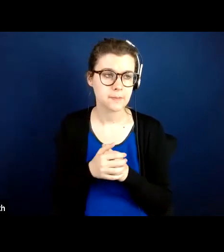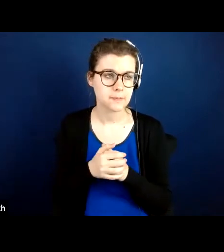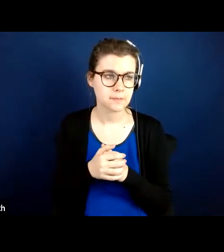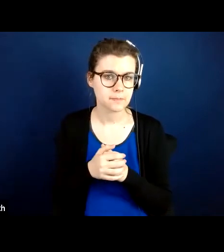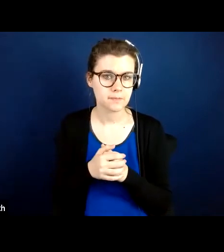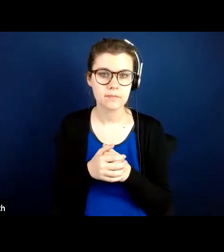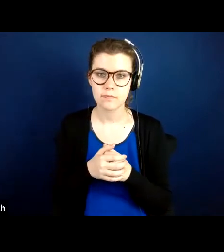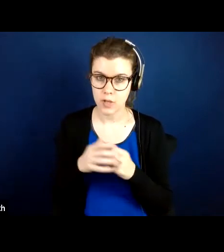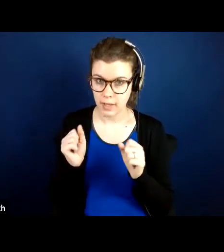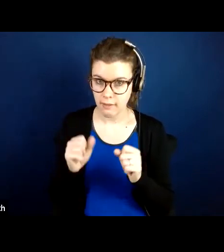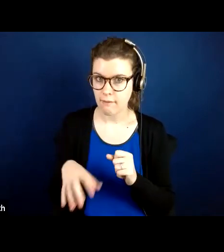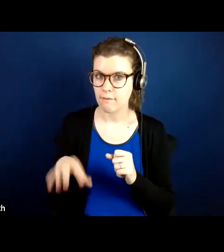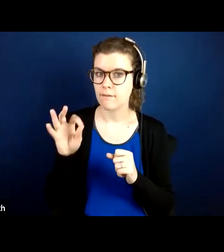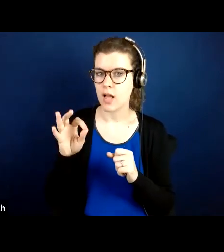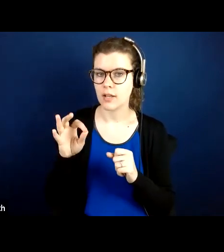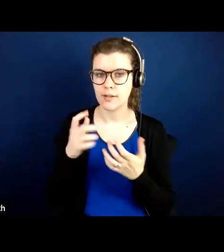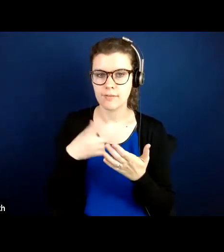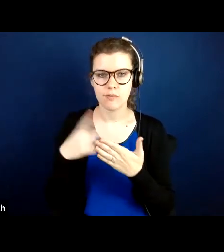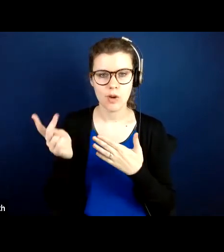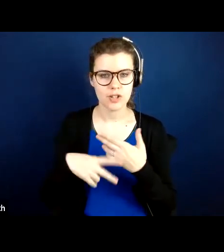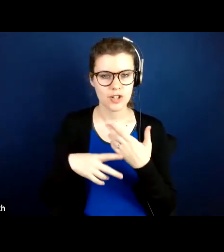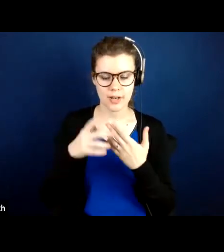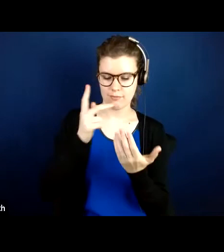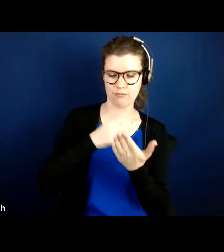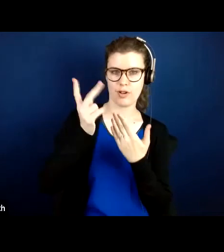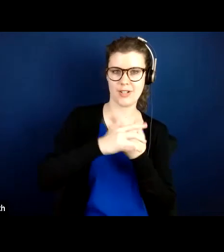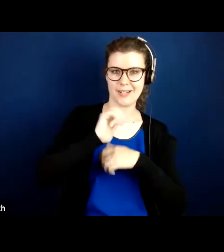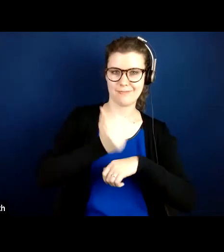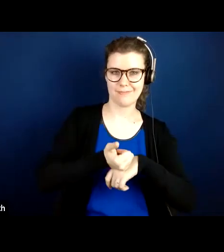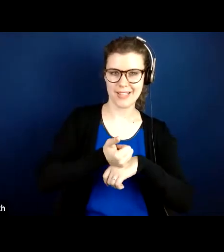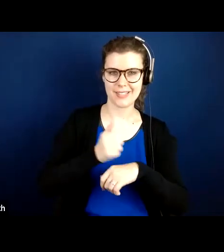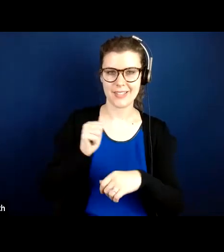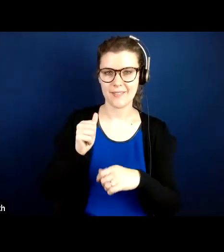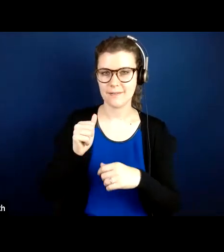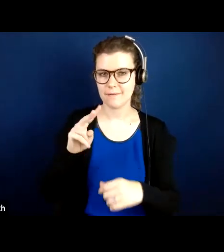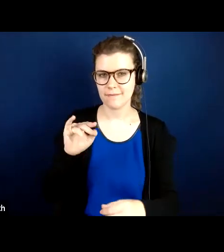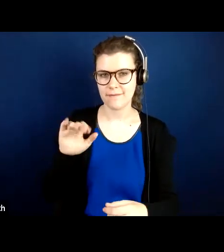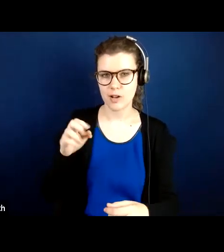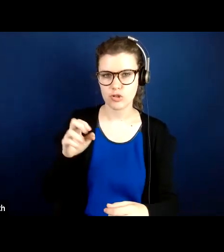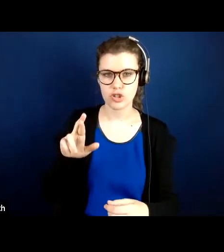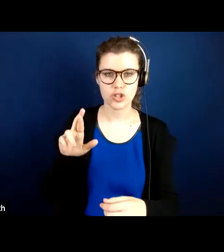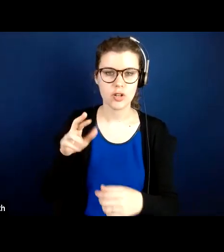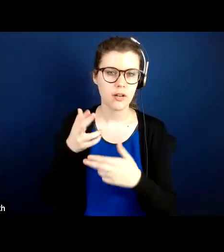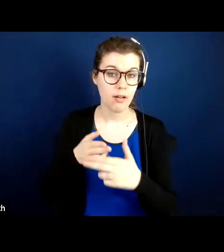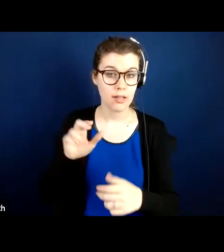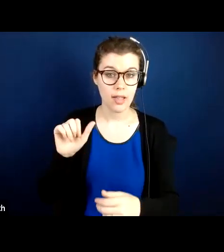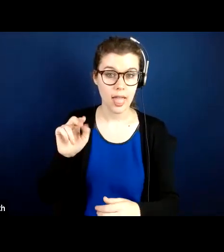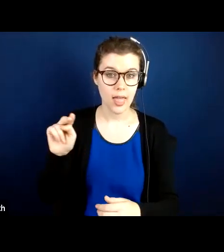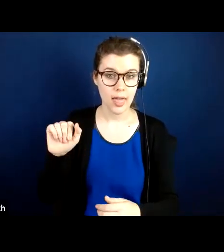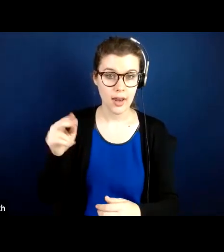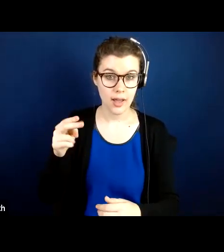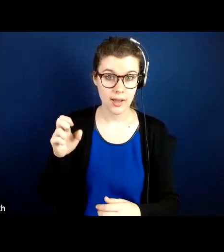Anaheim, a project-based voucher called the Anaheim project-based voucher, or the Anaheim vouchers.